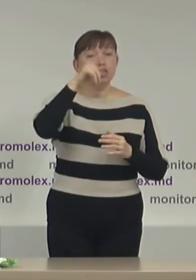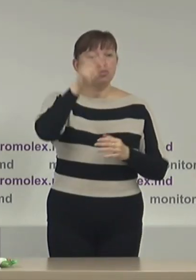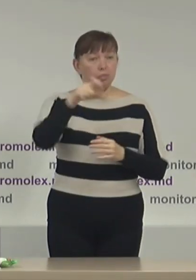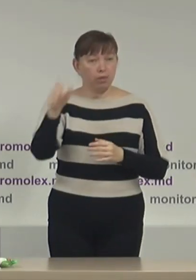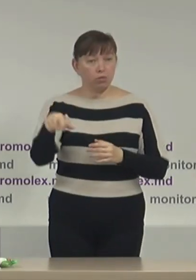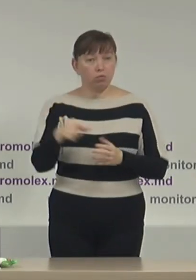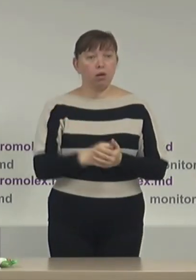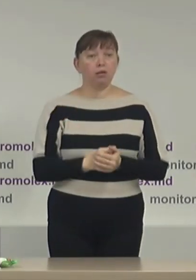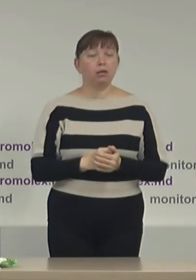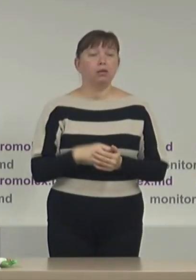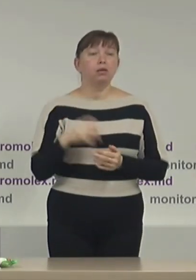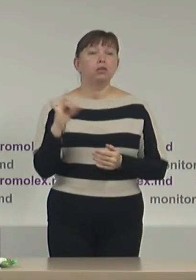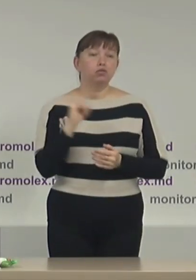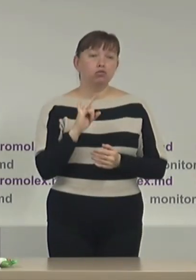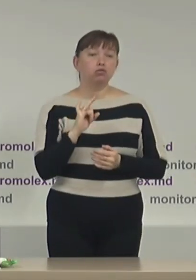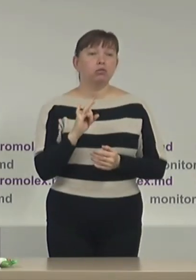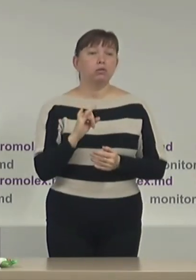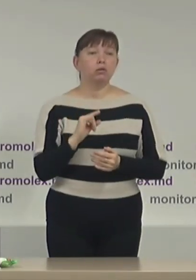than 50 persons.